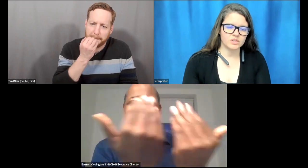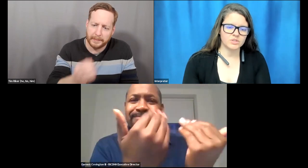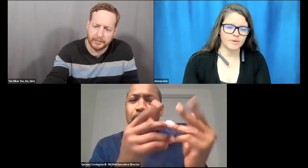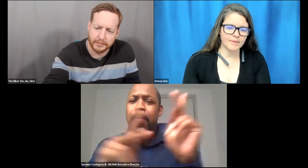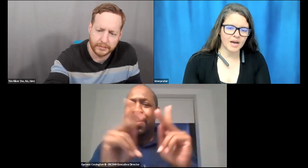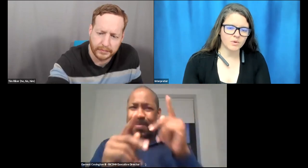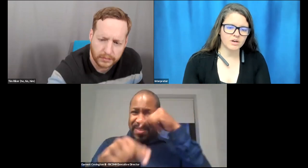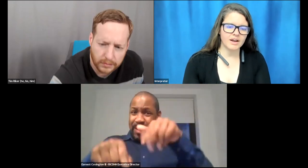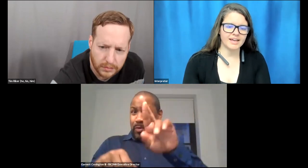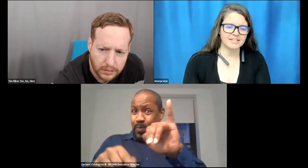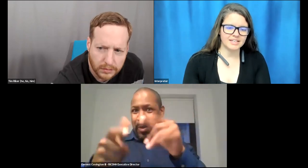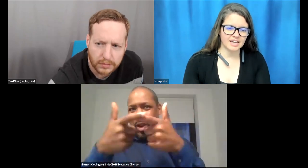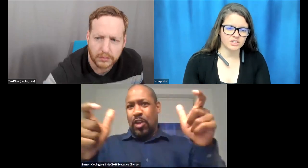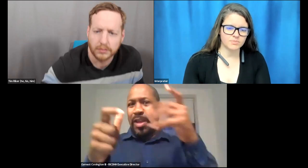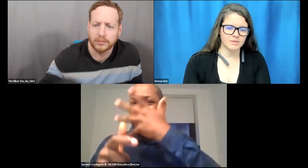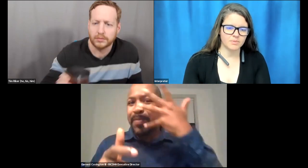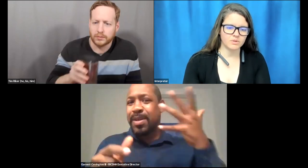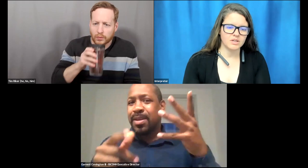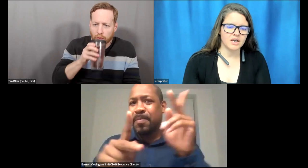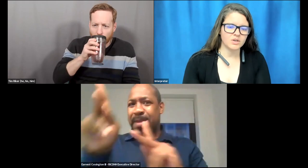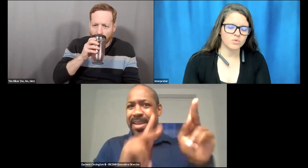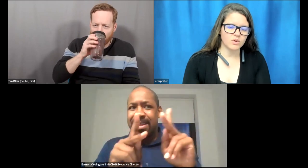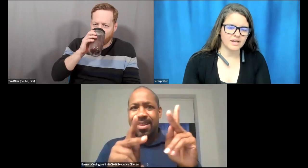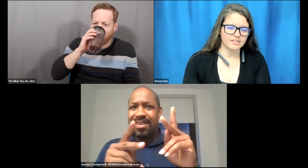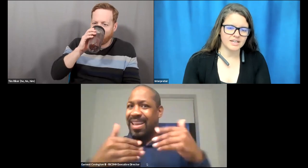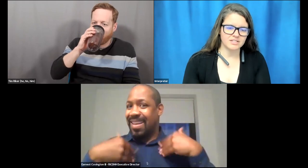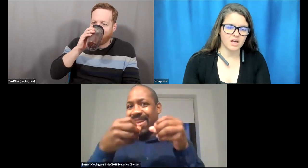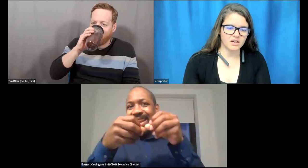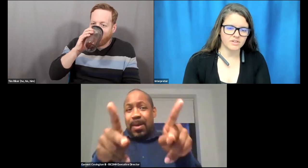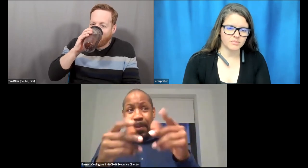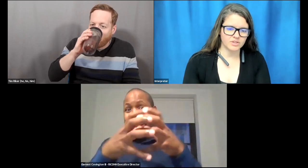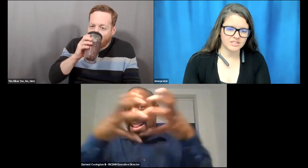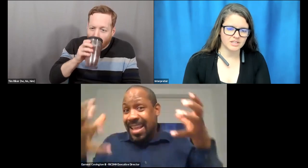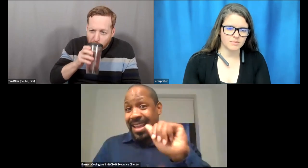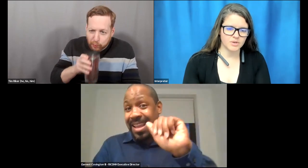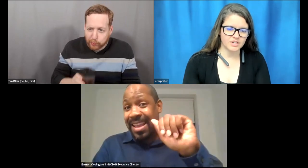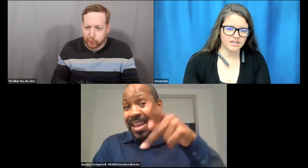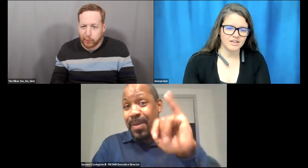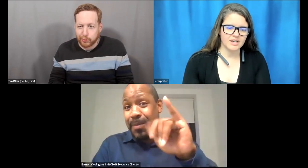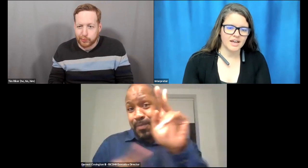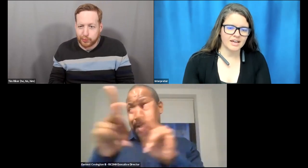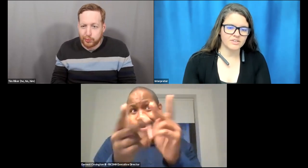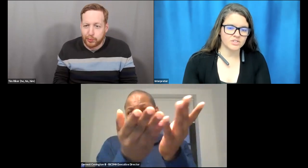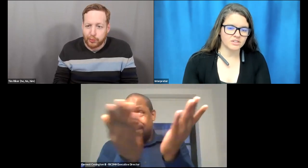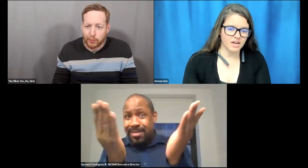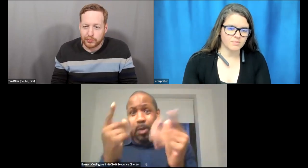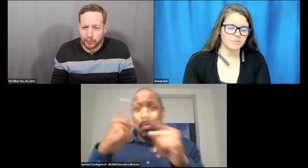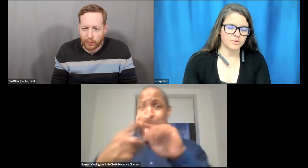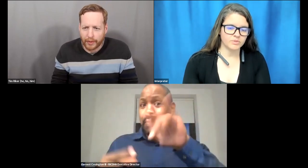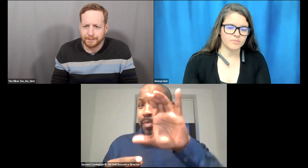to empower and engage people. I know Rhode Island has a lot of immigrants in the community, and there's a lot of people from the